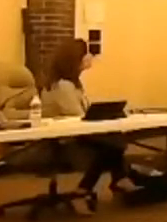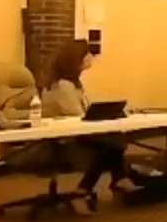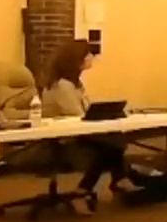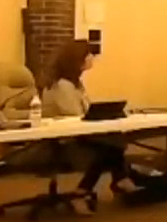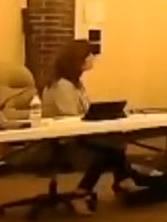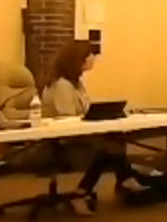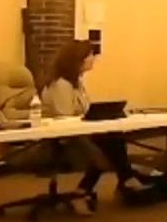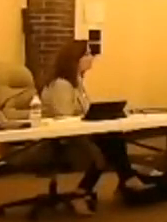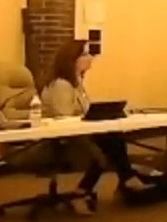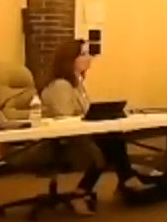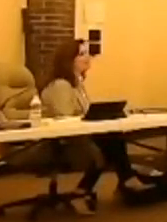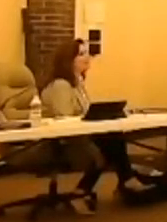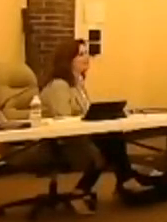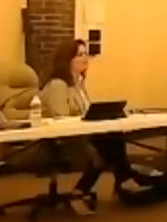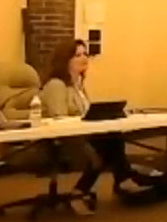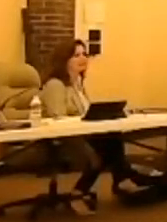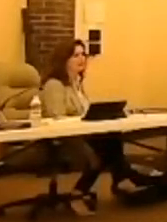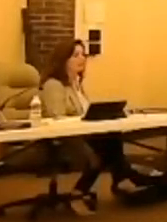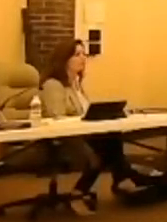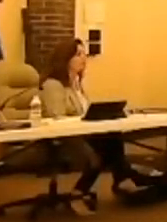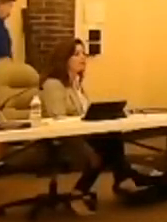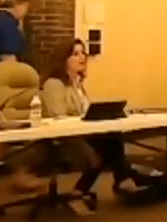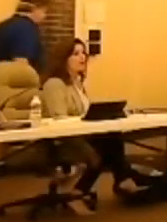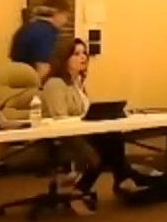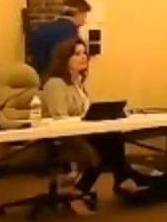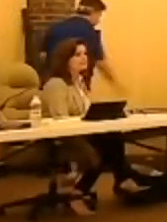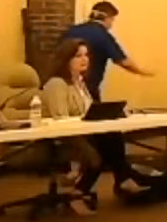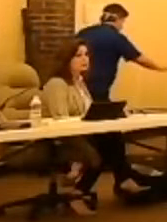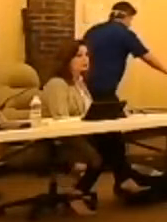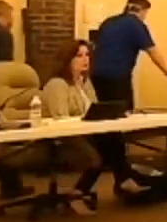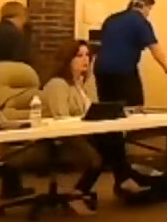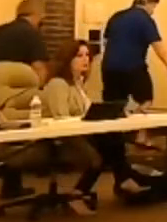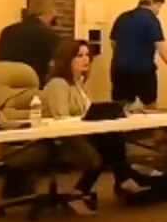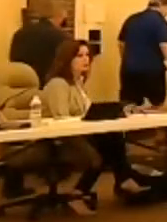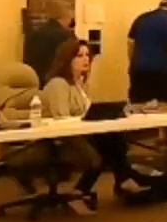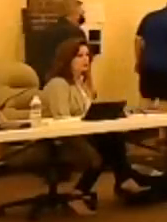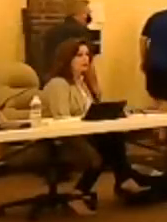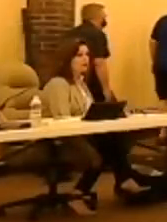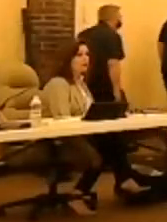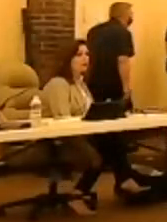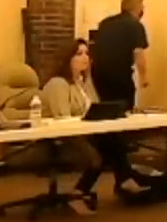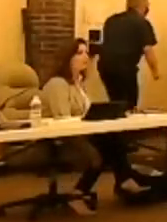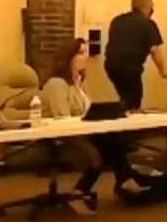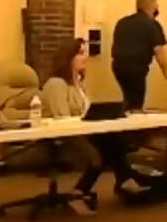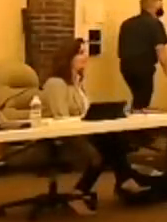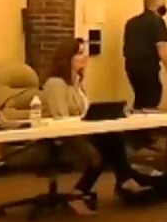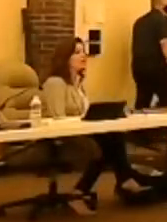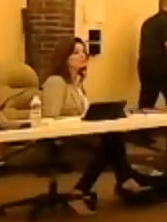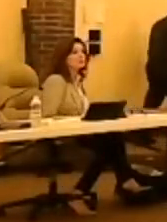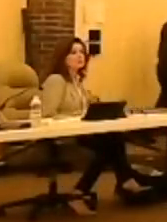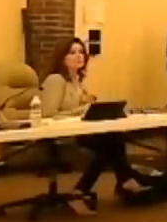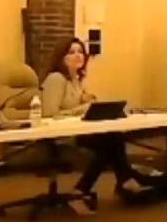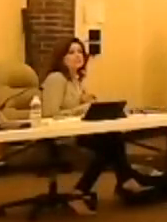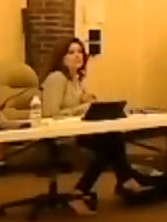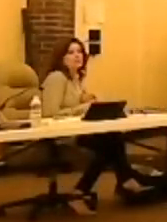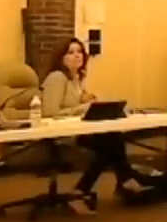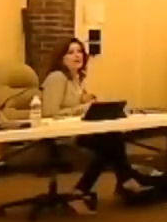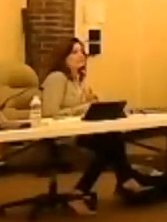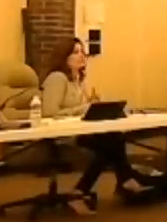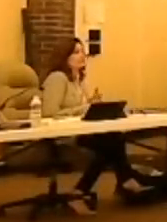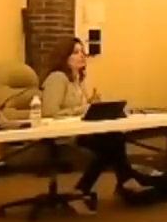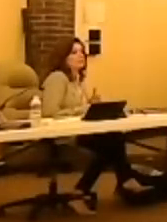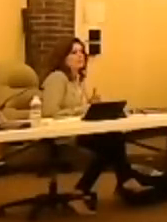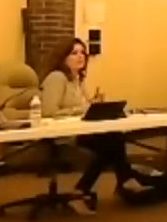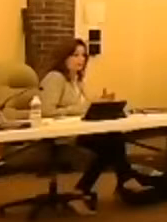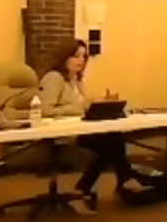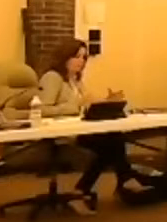Crunch is my daughter's favorite. Cinnamon Toast Crunch. But my son could eat like a box